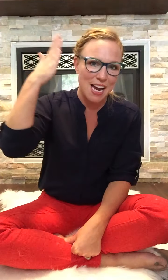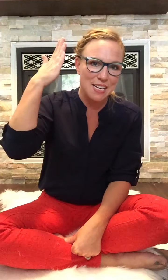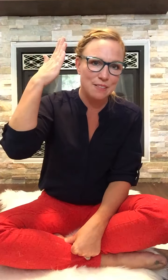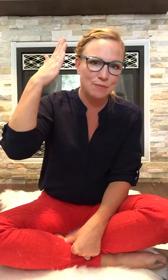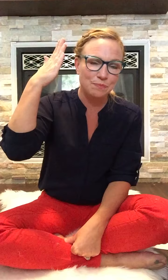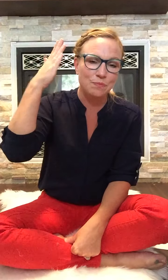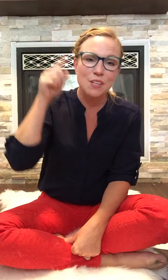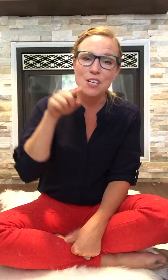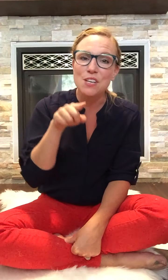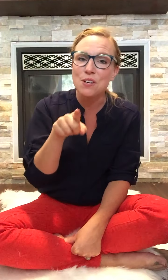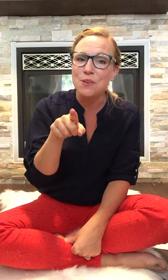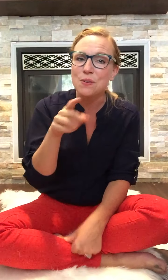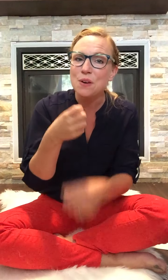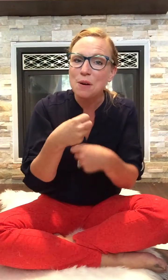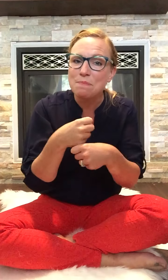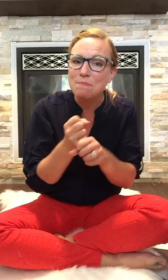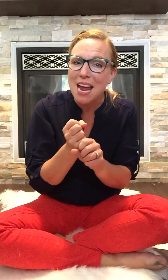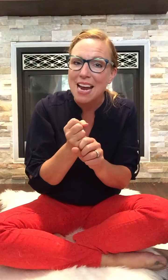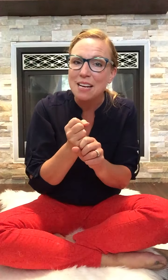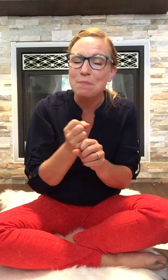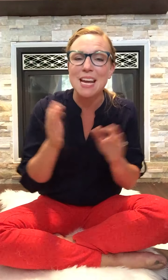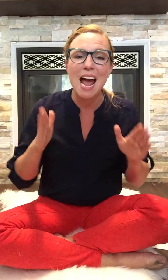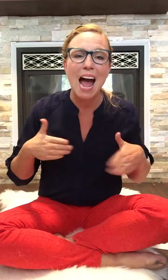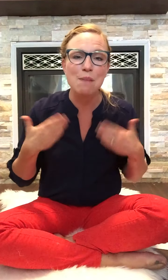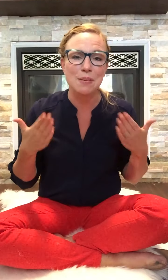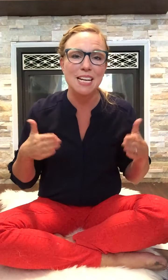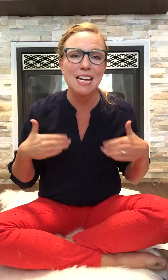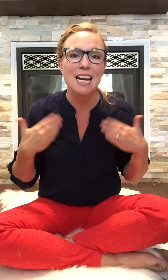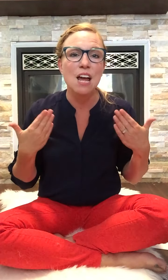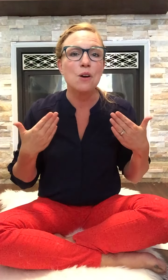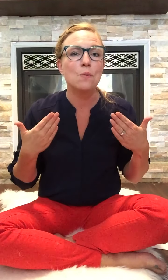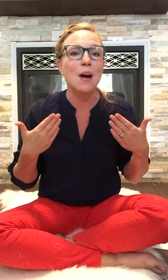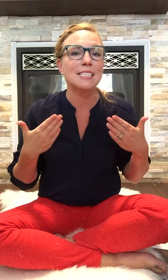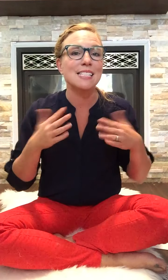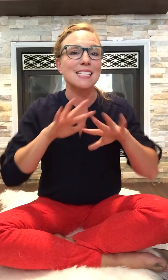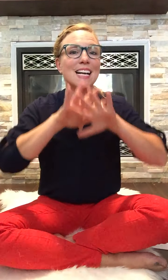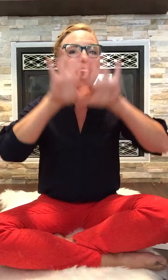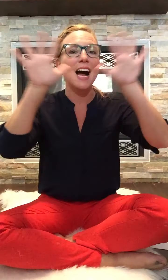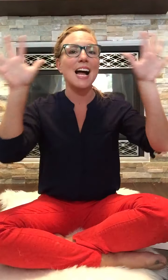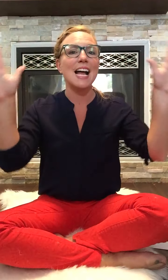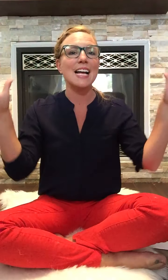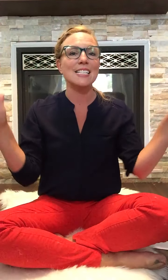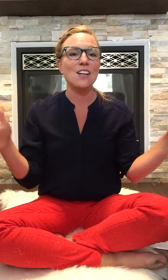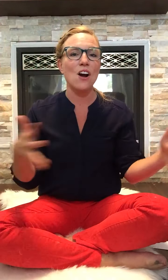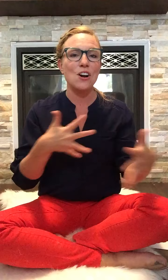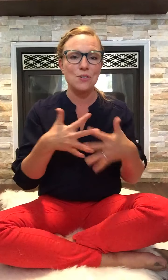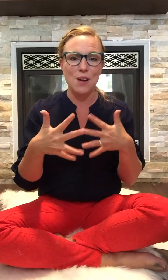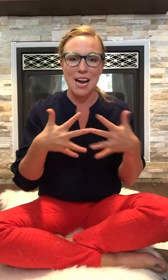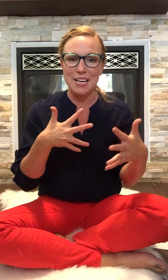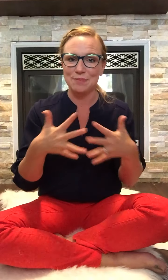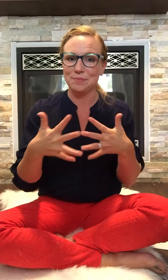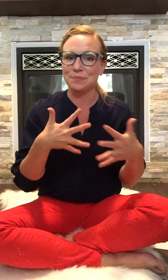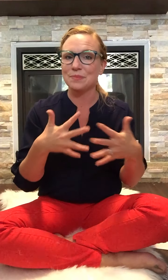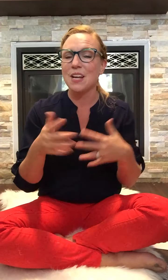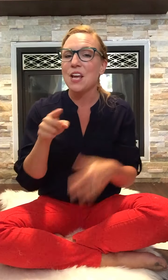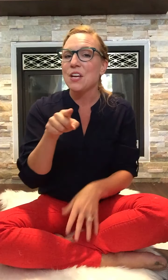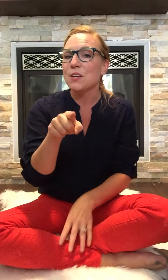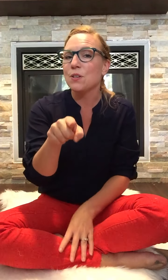sunshine. You make me happy when skies are gray.